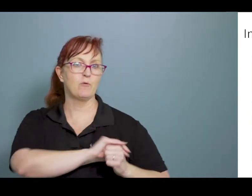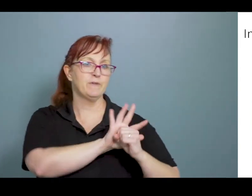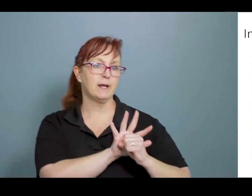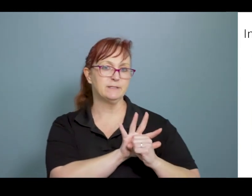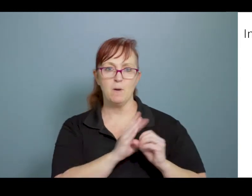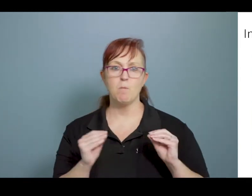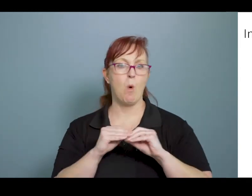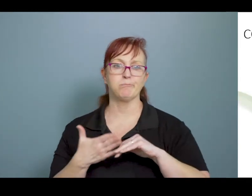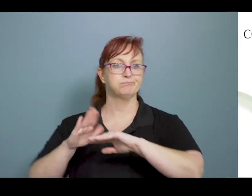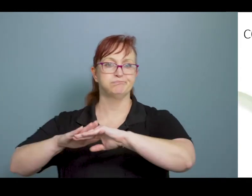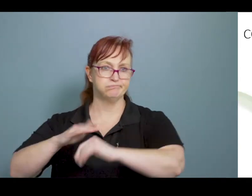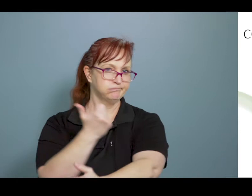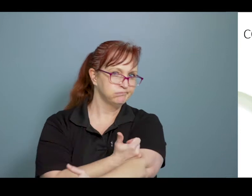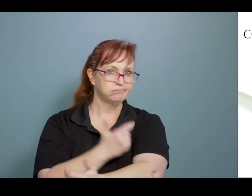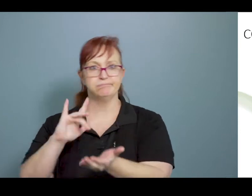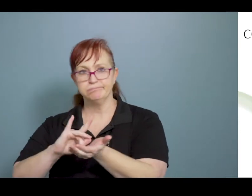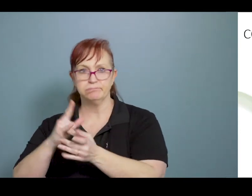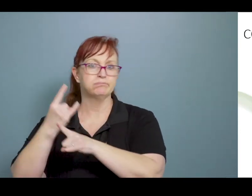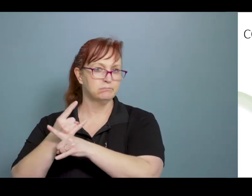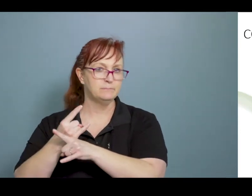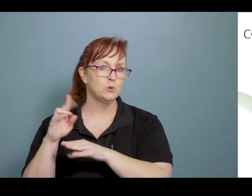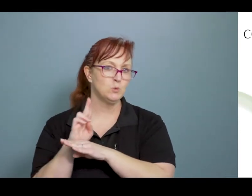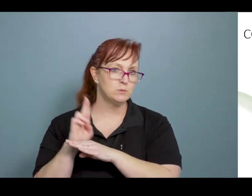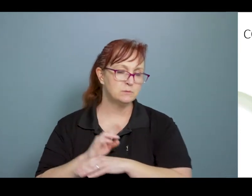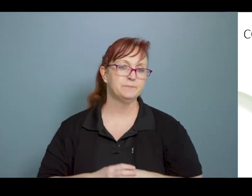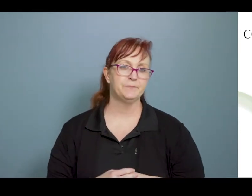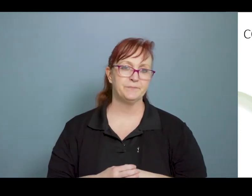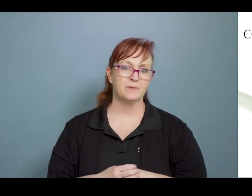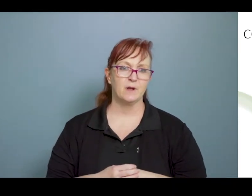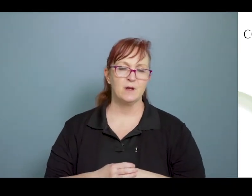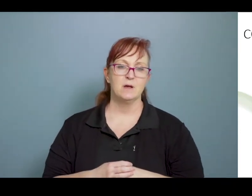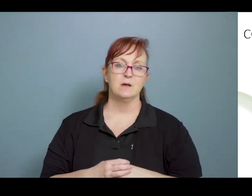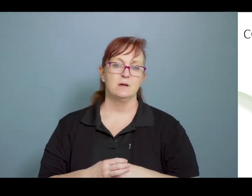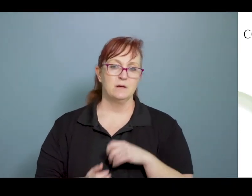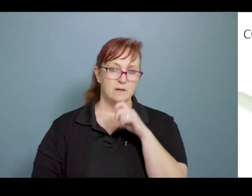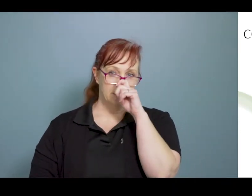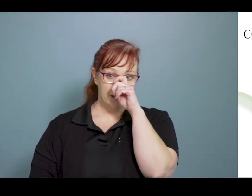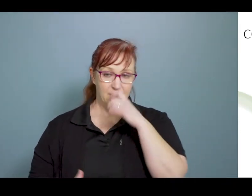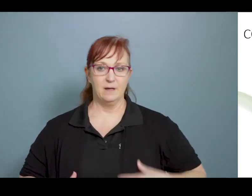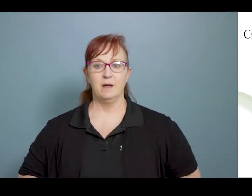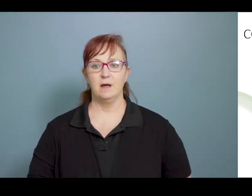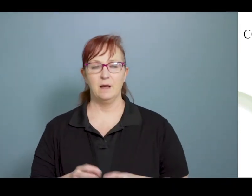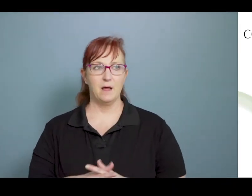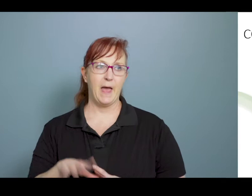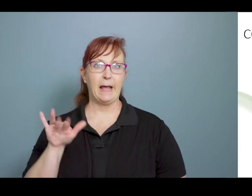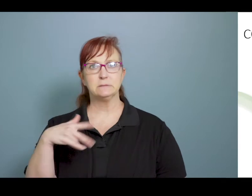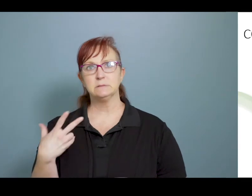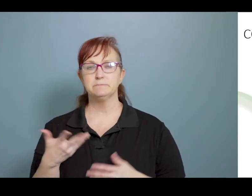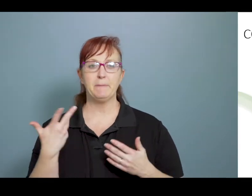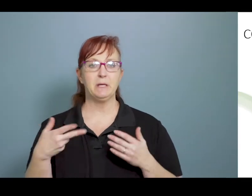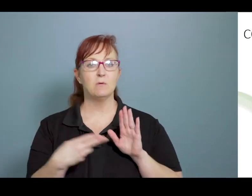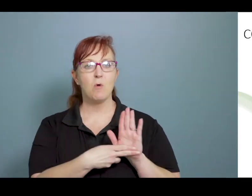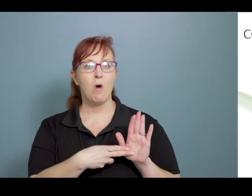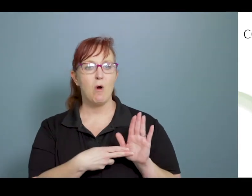COVID-19. What we've seen is this kind of phenomenon or branding of what's called